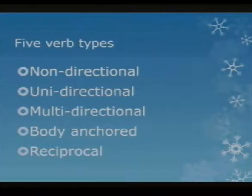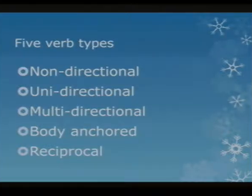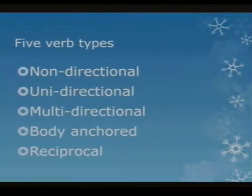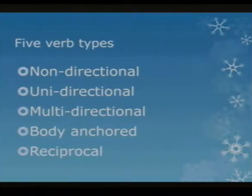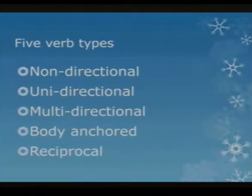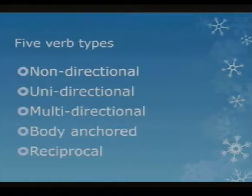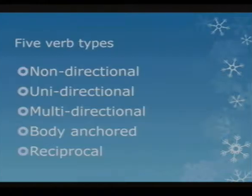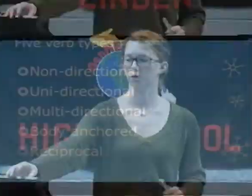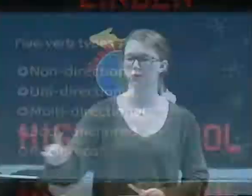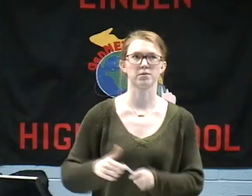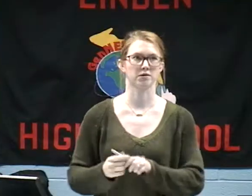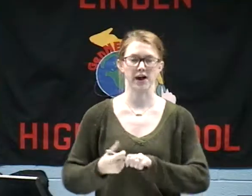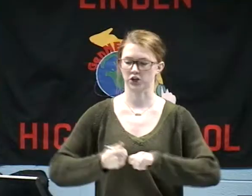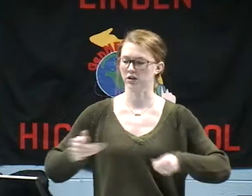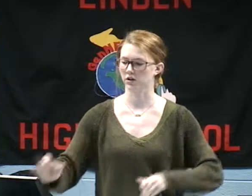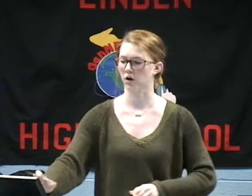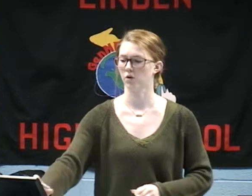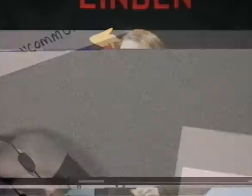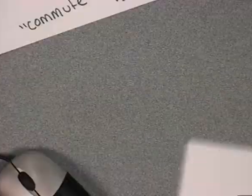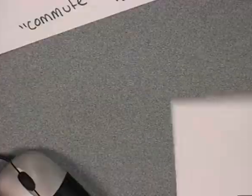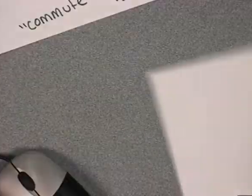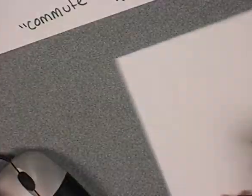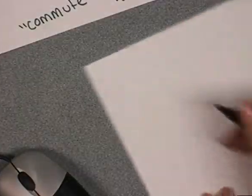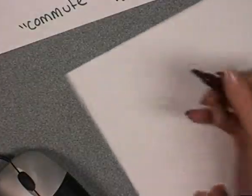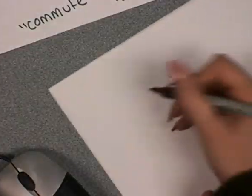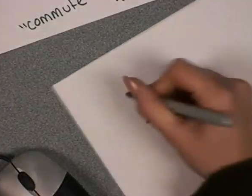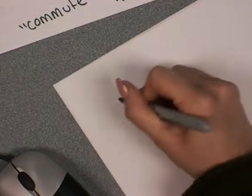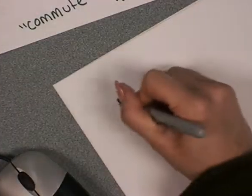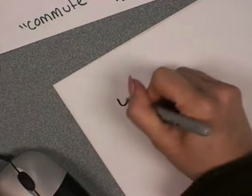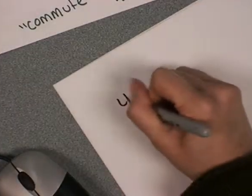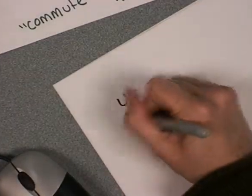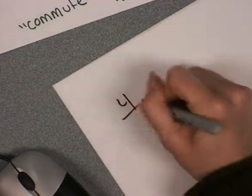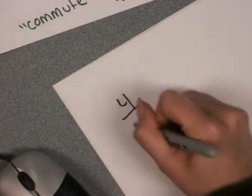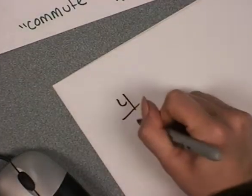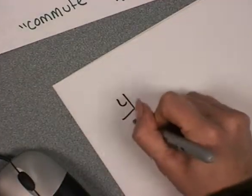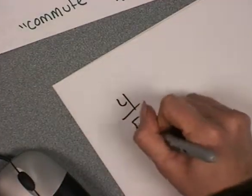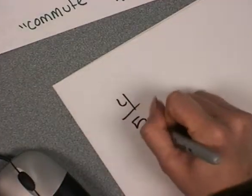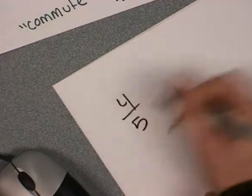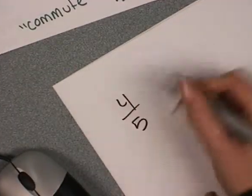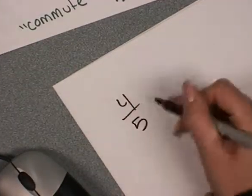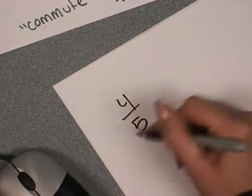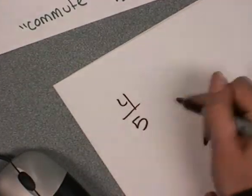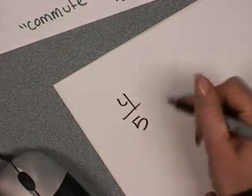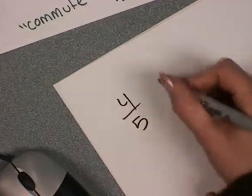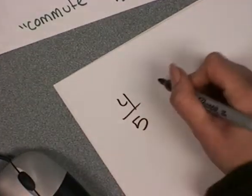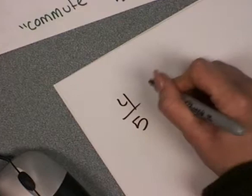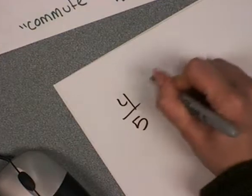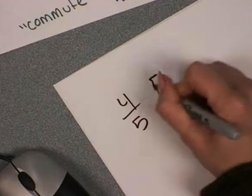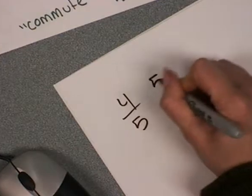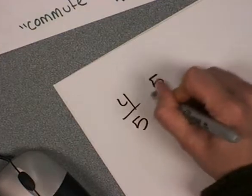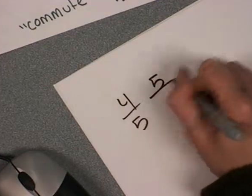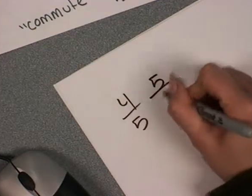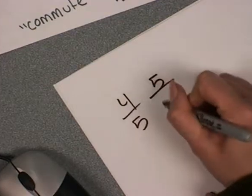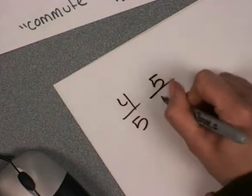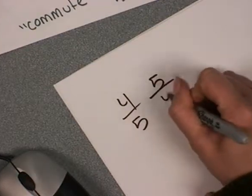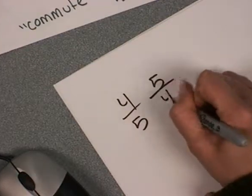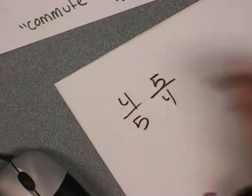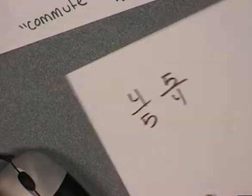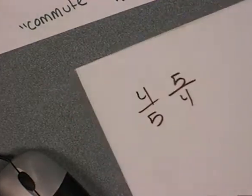math terms, you flip the fraction. So if you've got like 4/5, the reciprocal of that is 5/4,